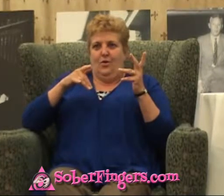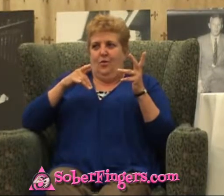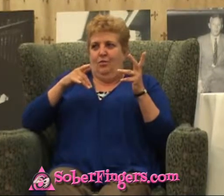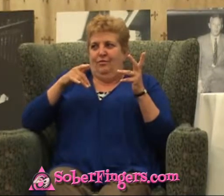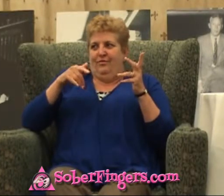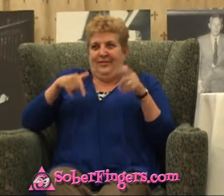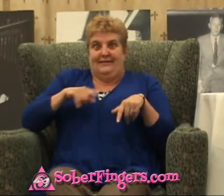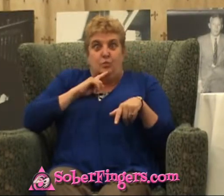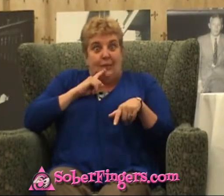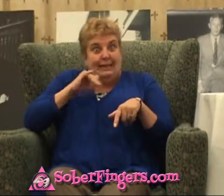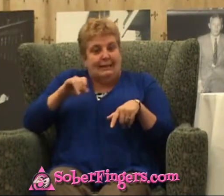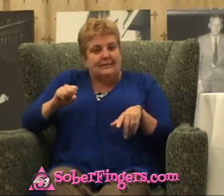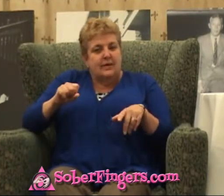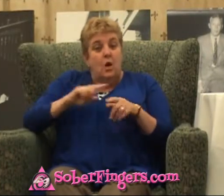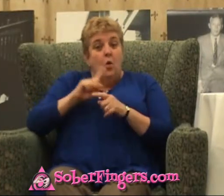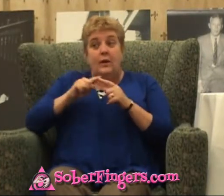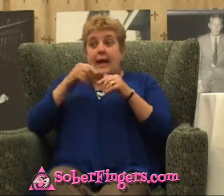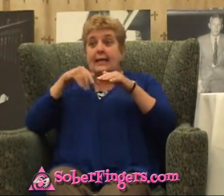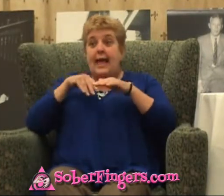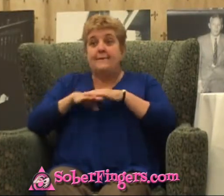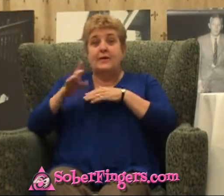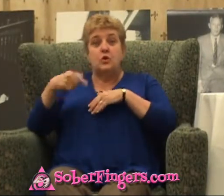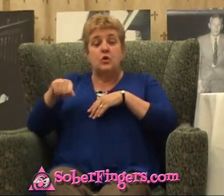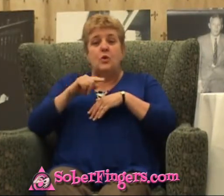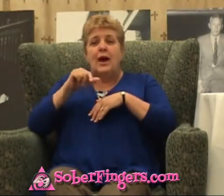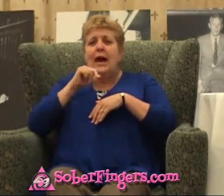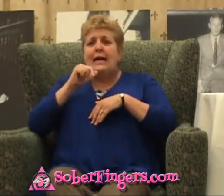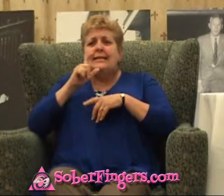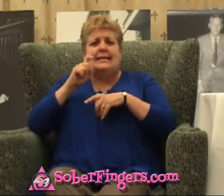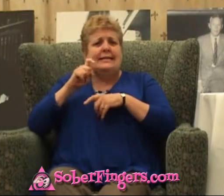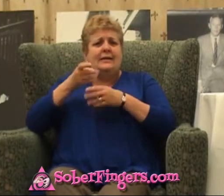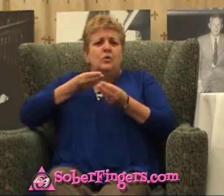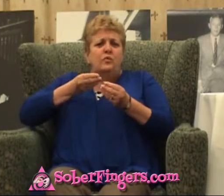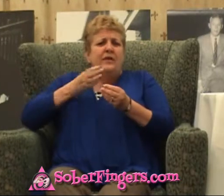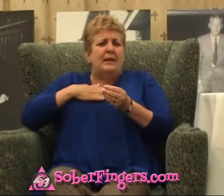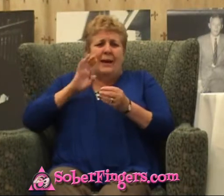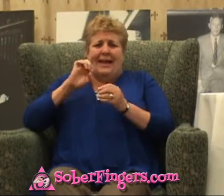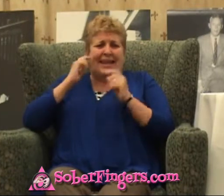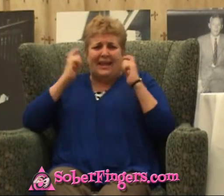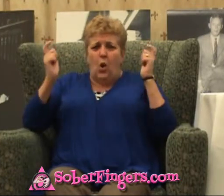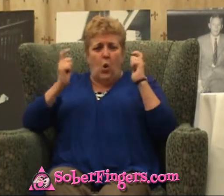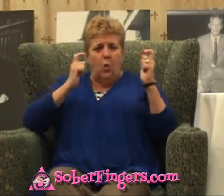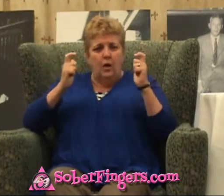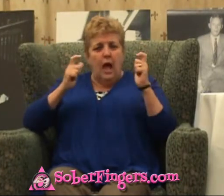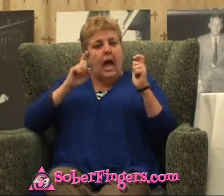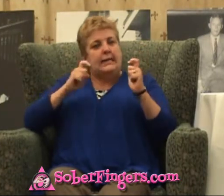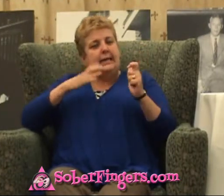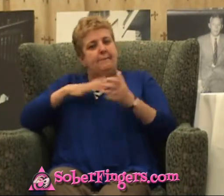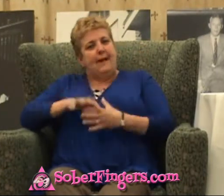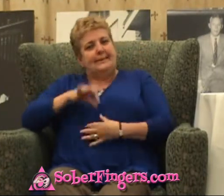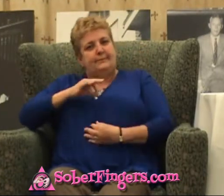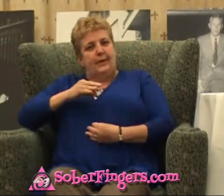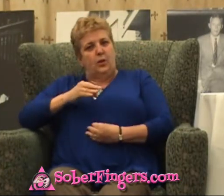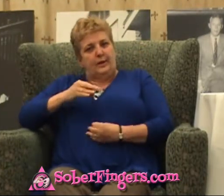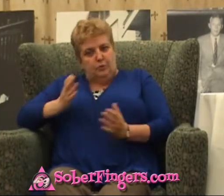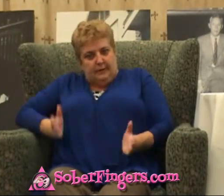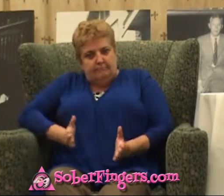into you, I didn't need my ego fed. I needed my spirit fed, because you guys have taught me that when I walked in here, I was dying